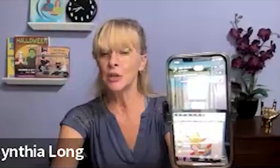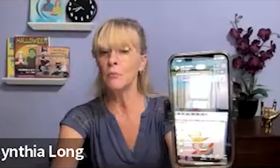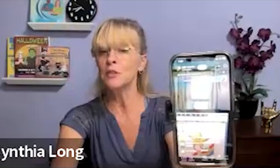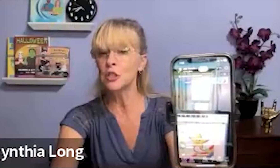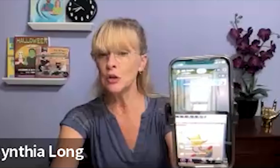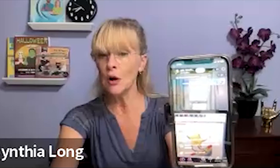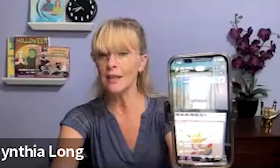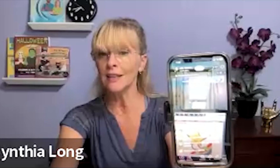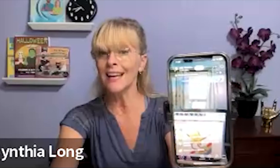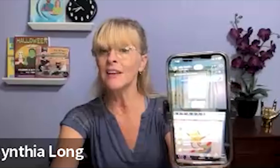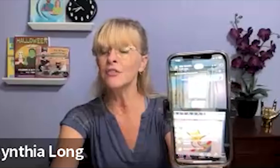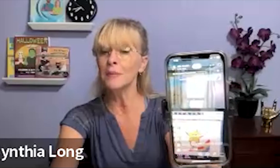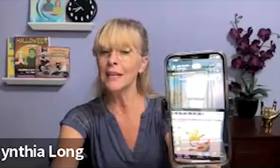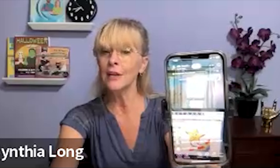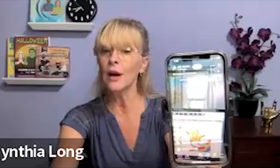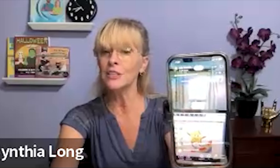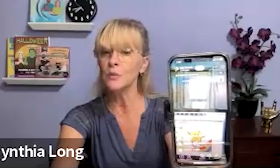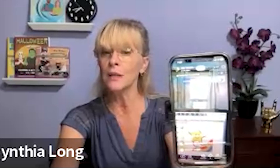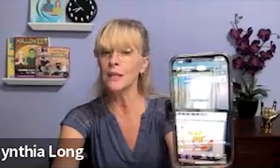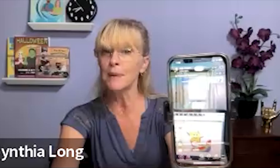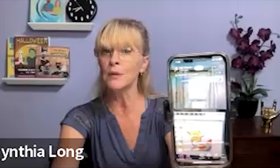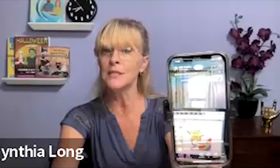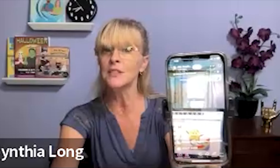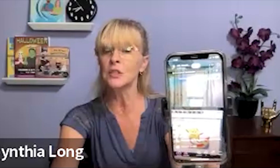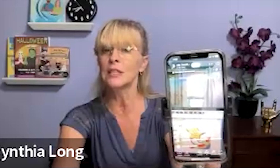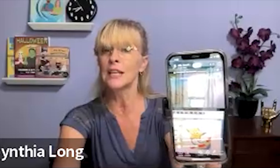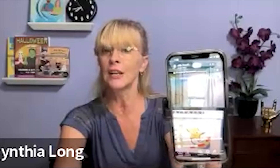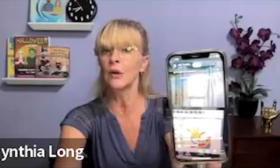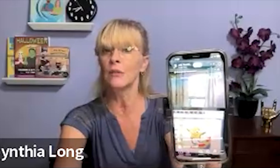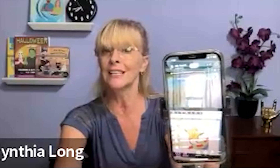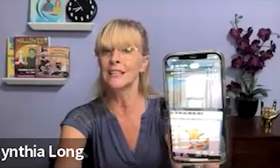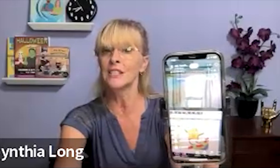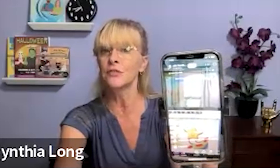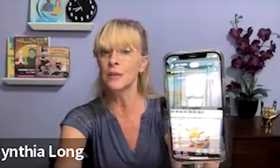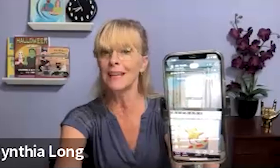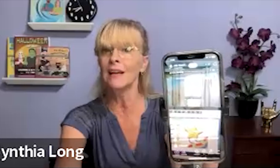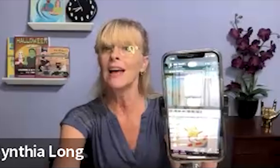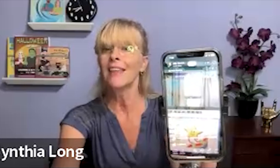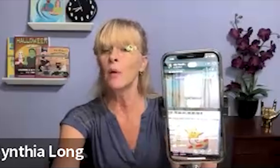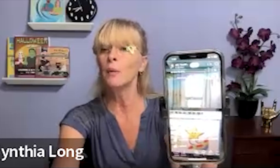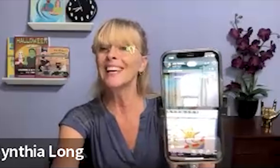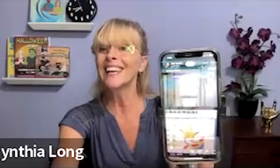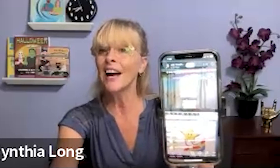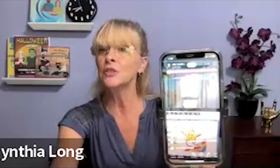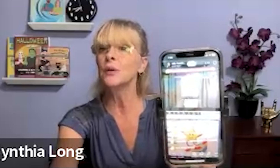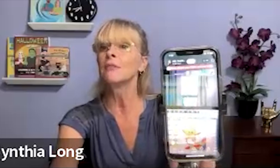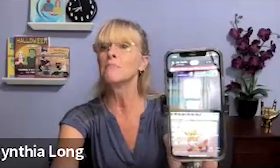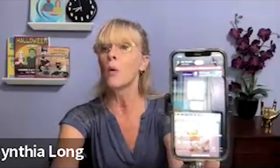you started. And then from here, actually, one of the bonuses is going to take you over to get this freebie. That way we can guide you even